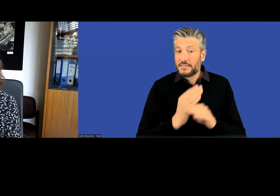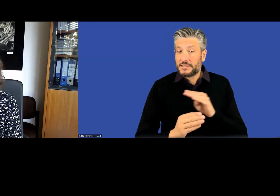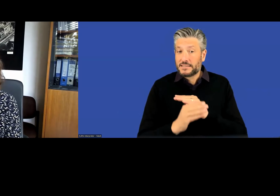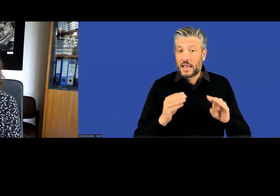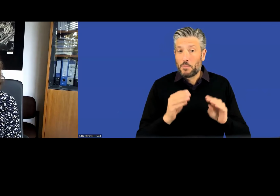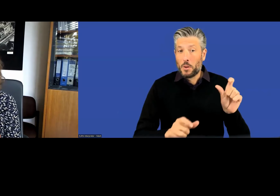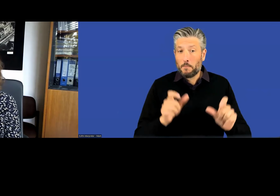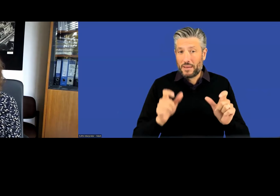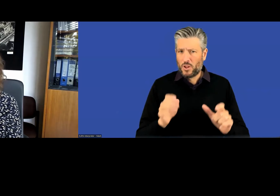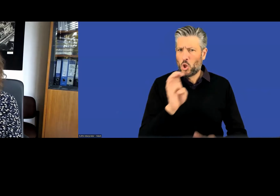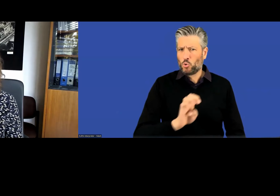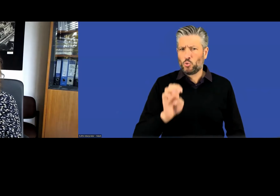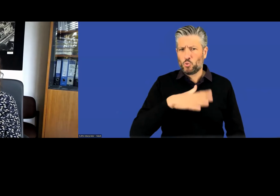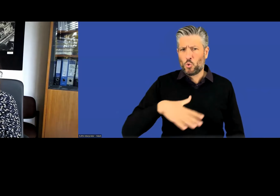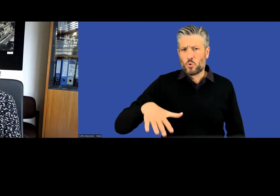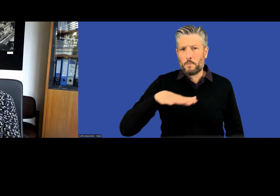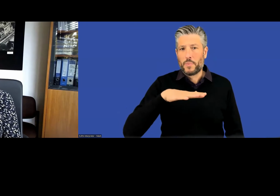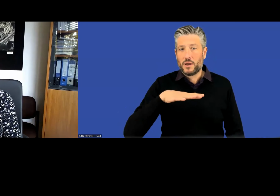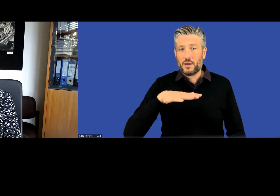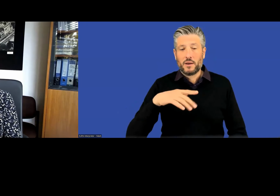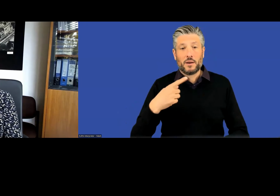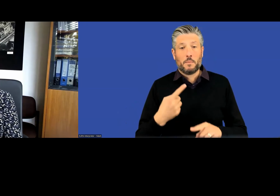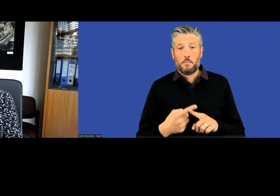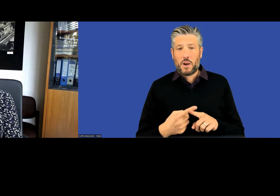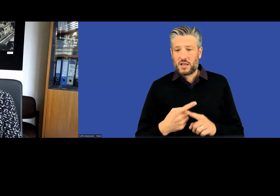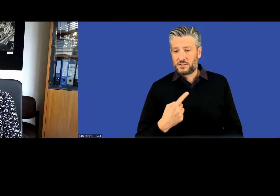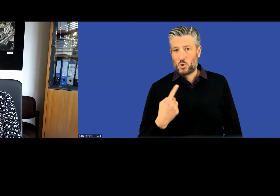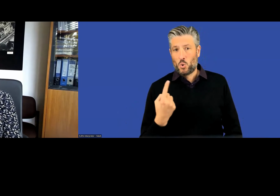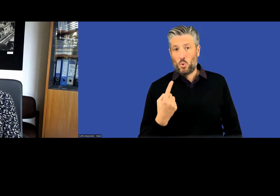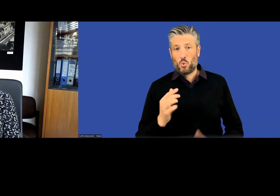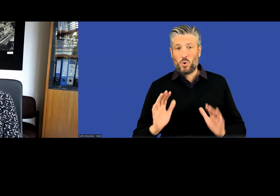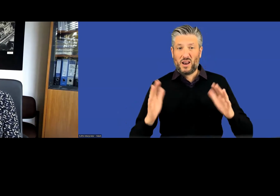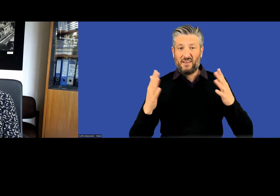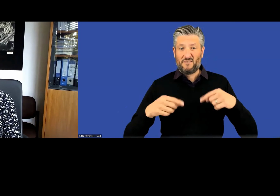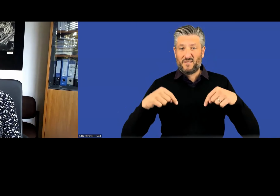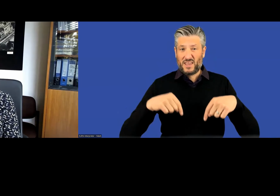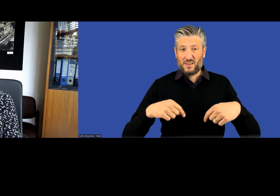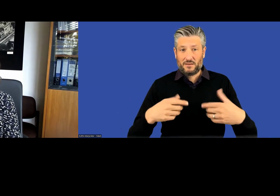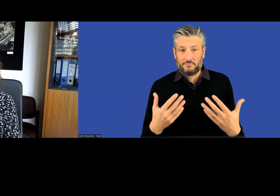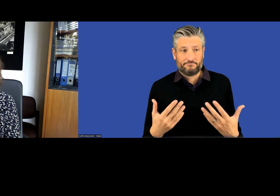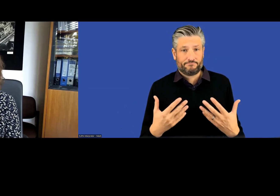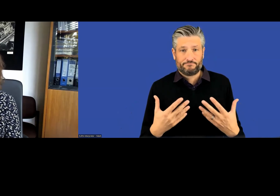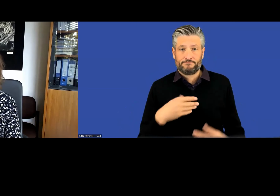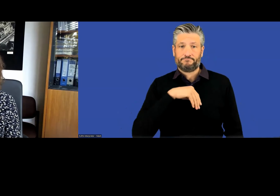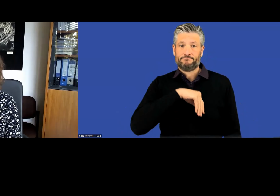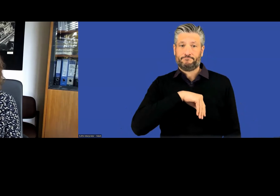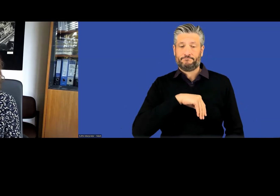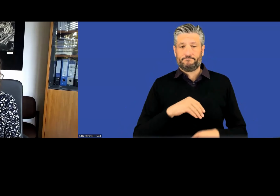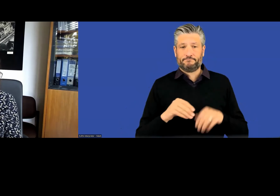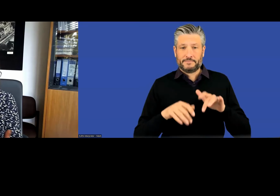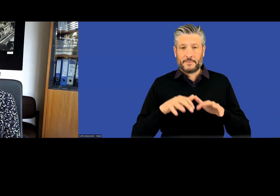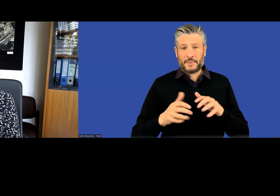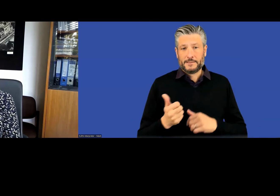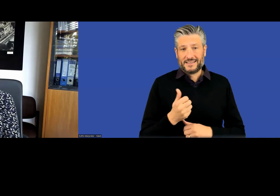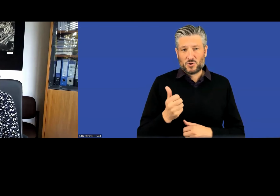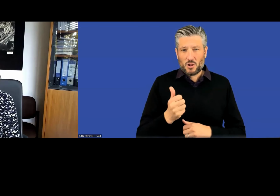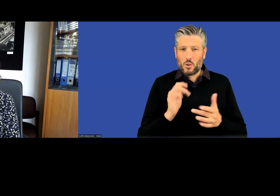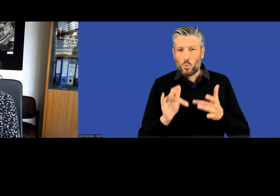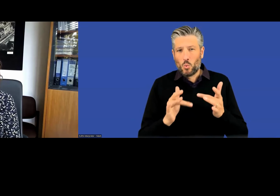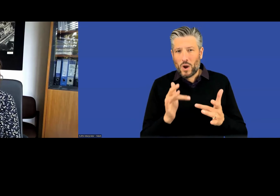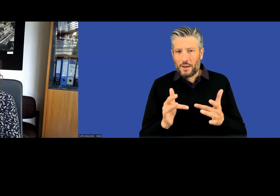Europe who gain from accessibility features, to enjoy easier access to public services, information,